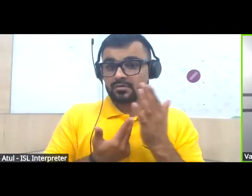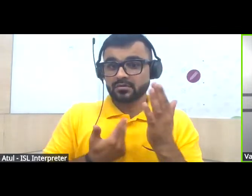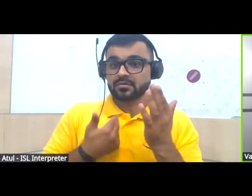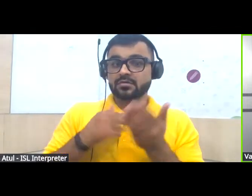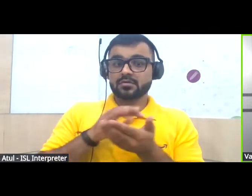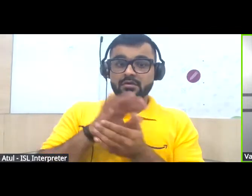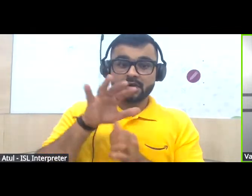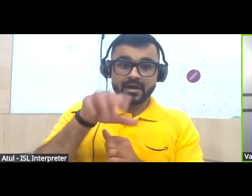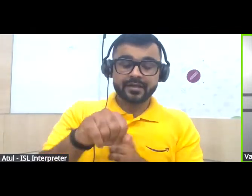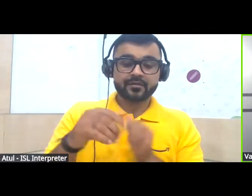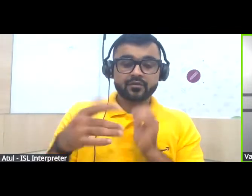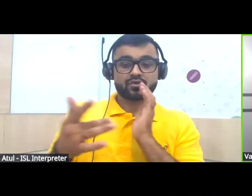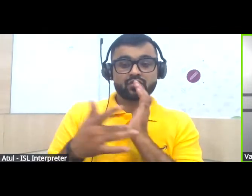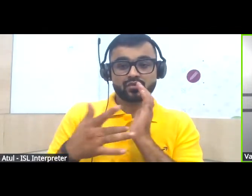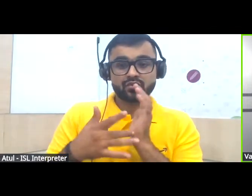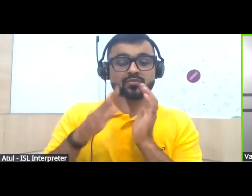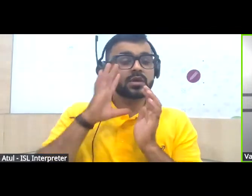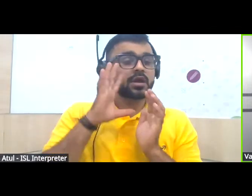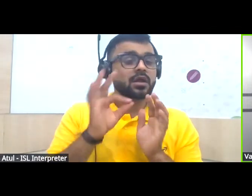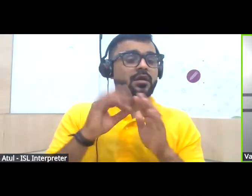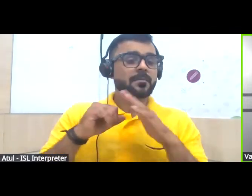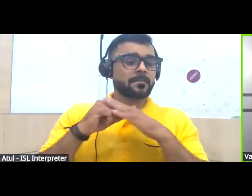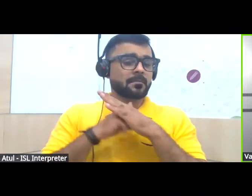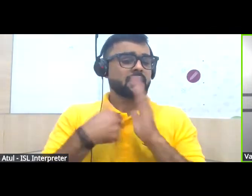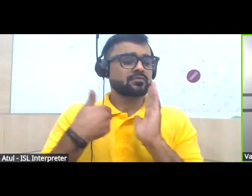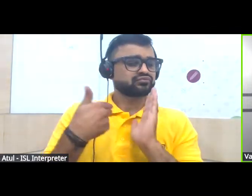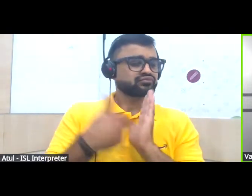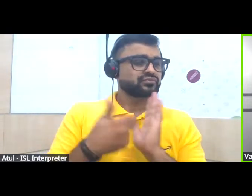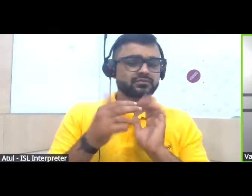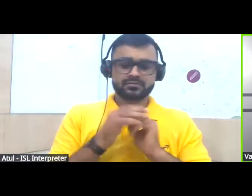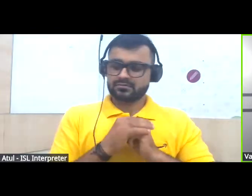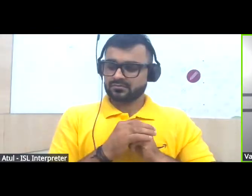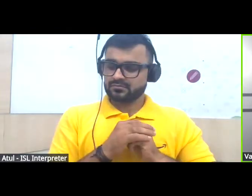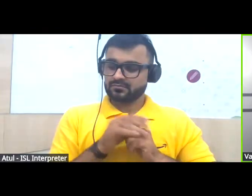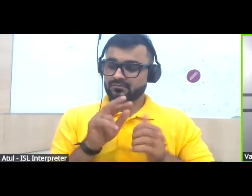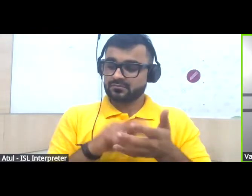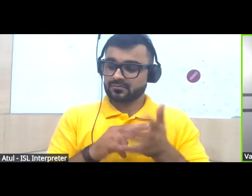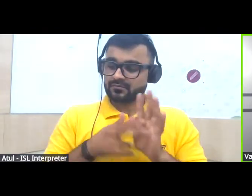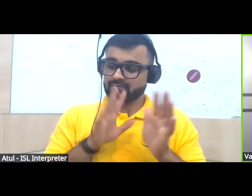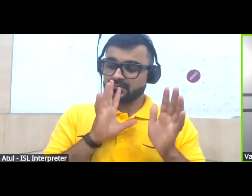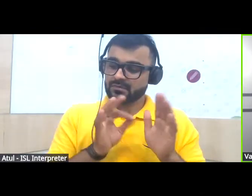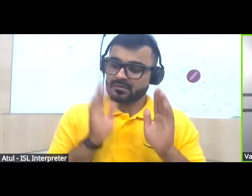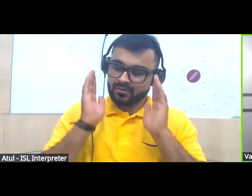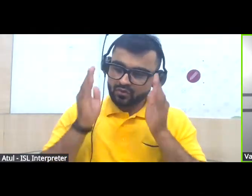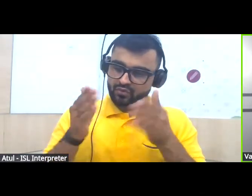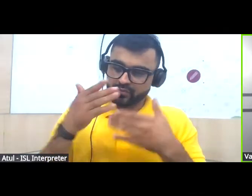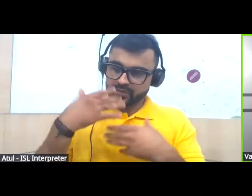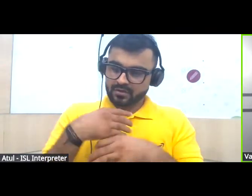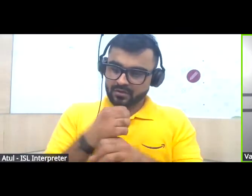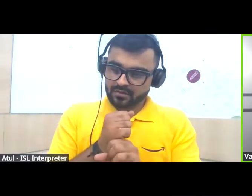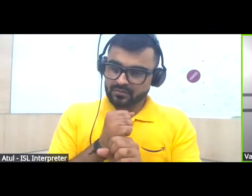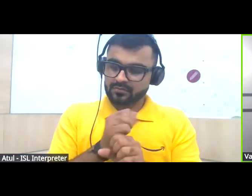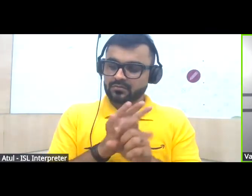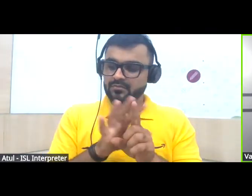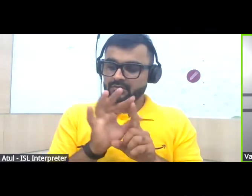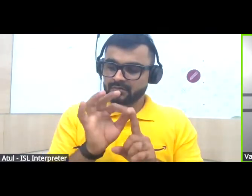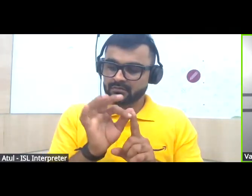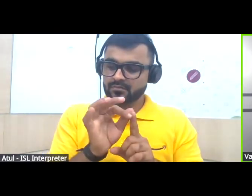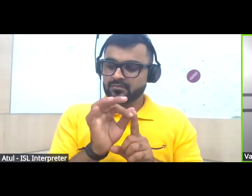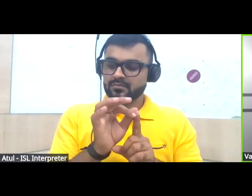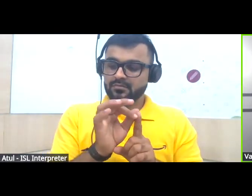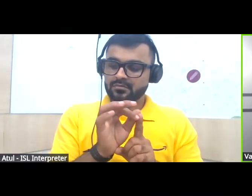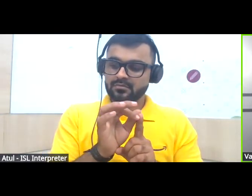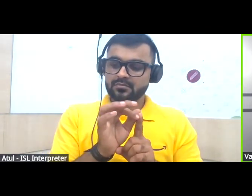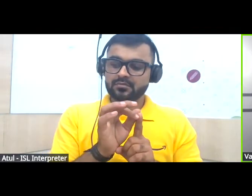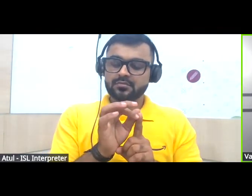assistive technology as an important pillar uh, that needs to be considered while creating the non-negotiable